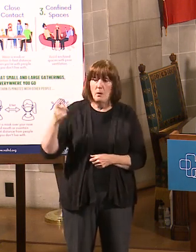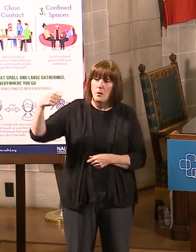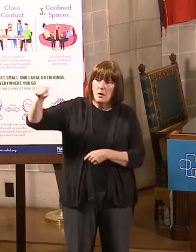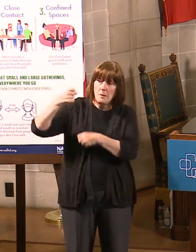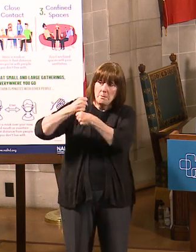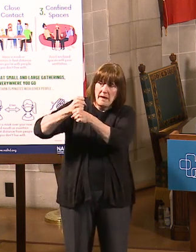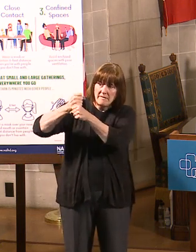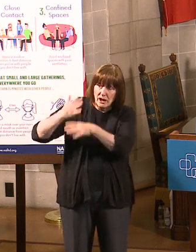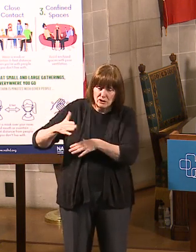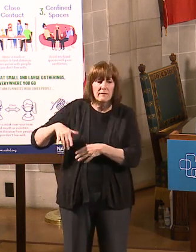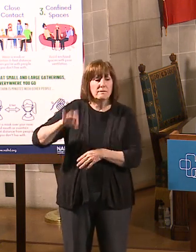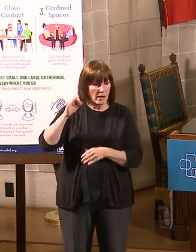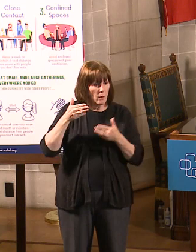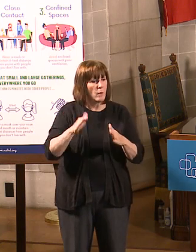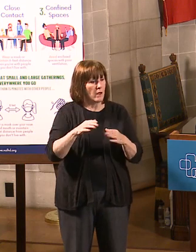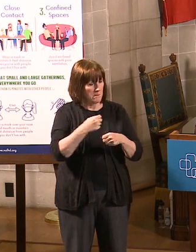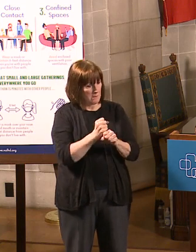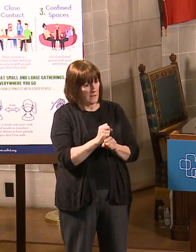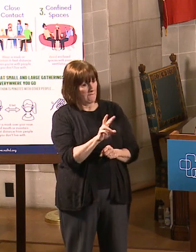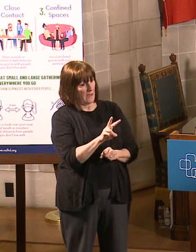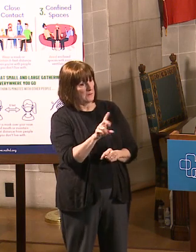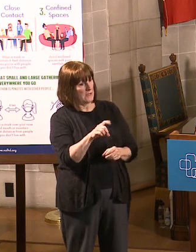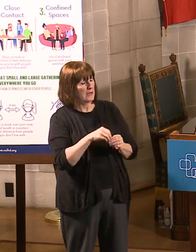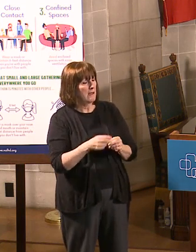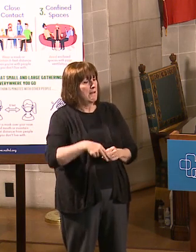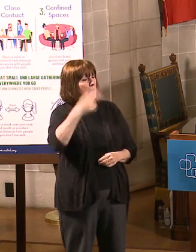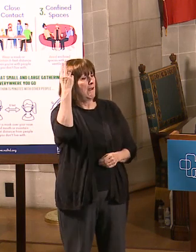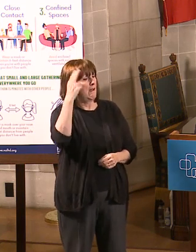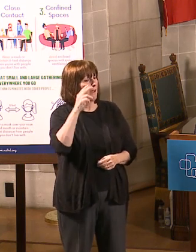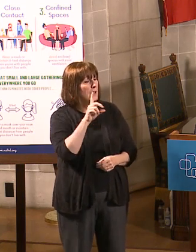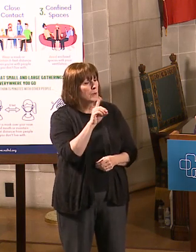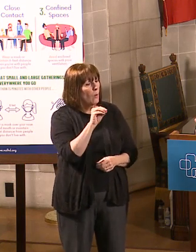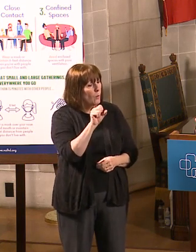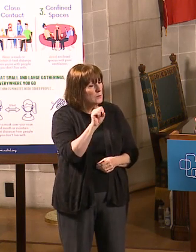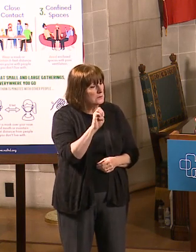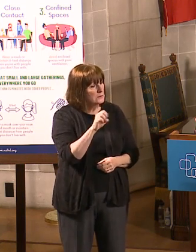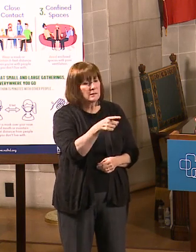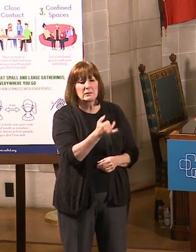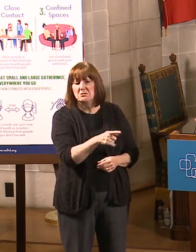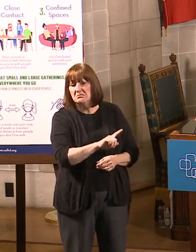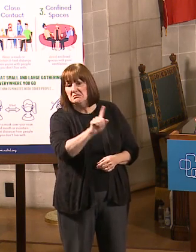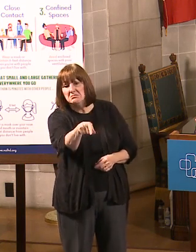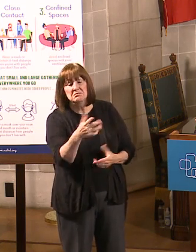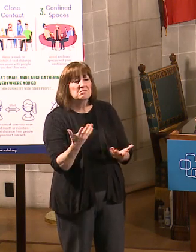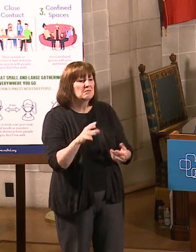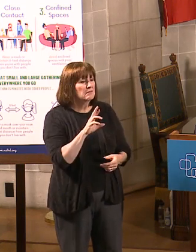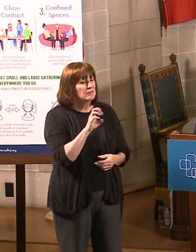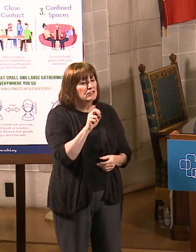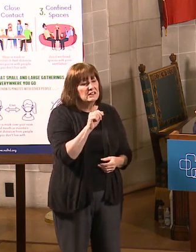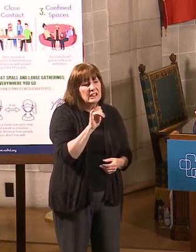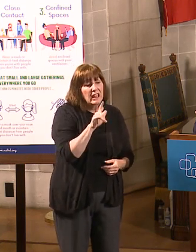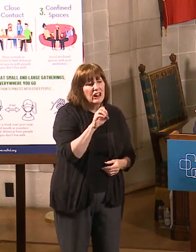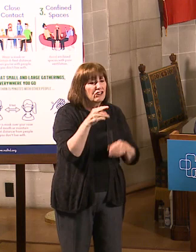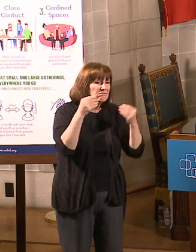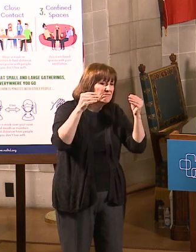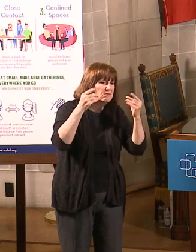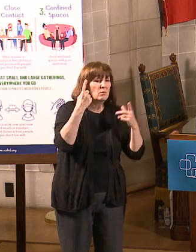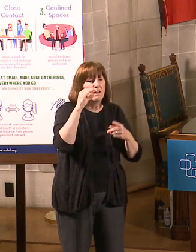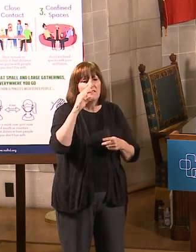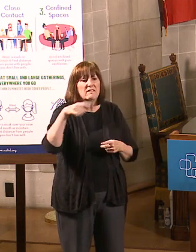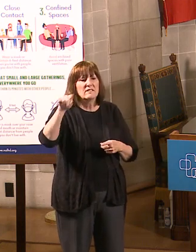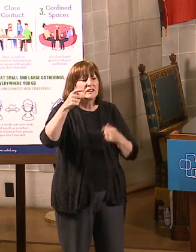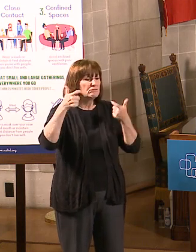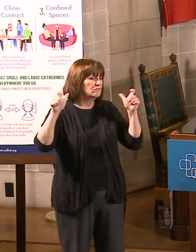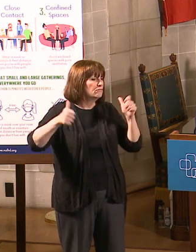found a way to make vitamin D in higher doses so that now you can go to like a retailer, let's say one of the